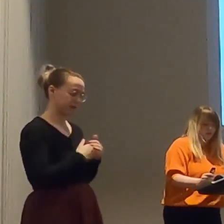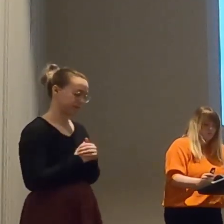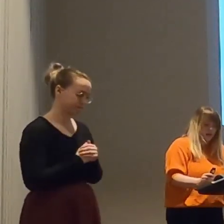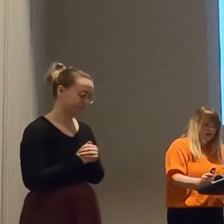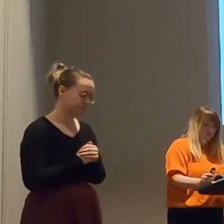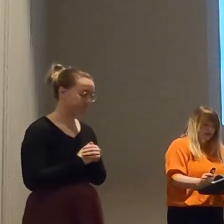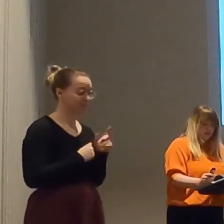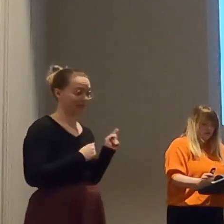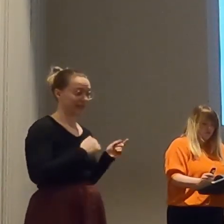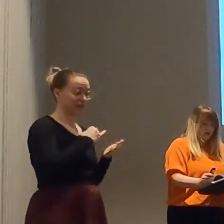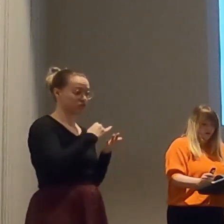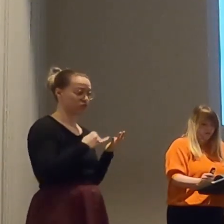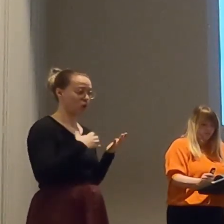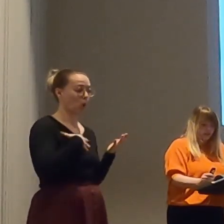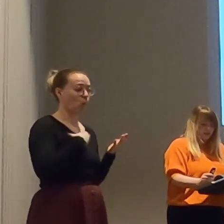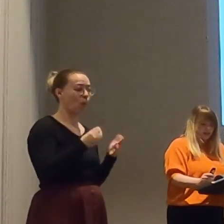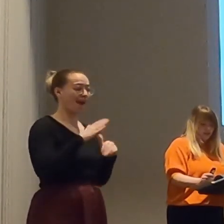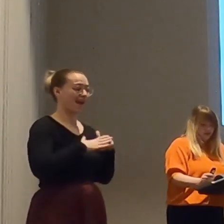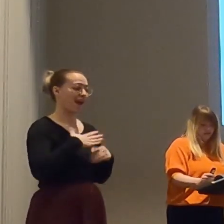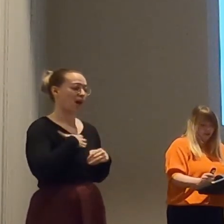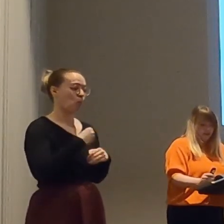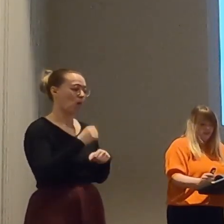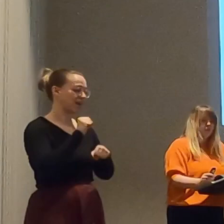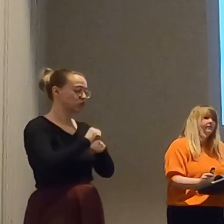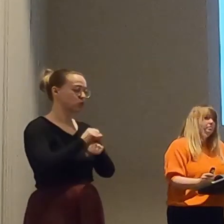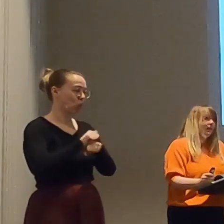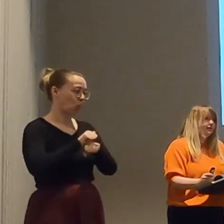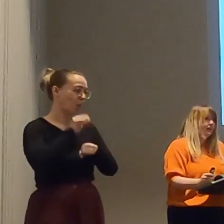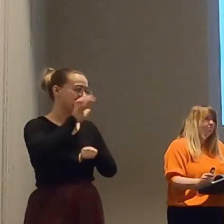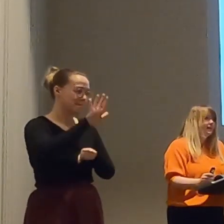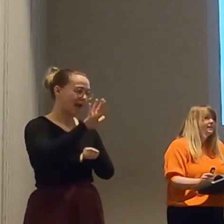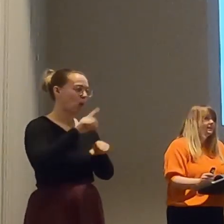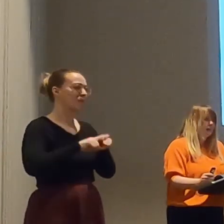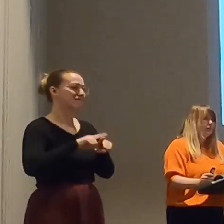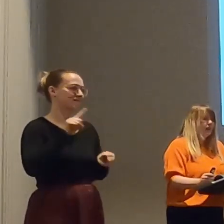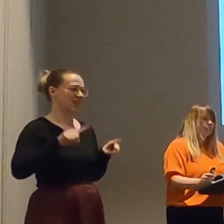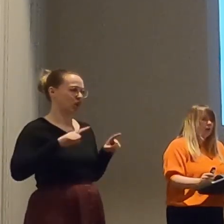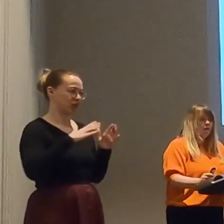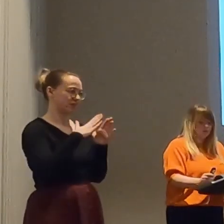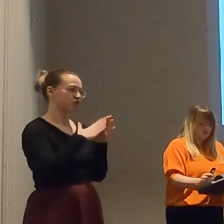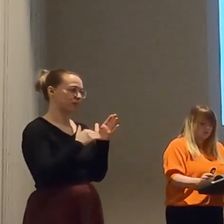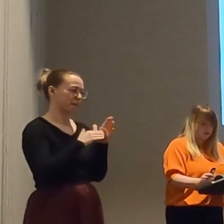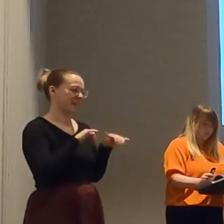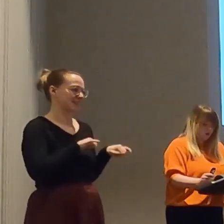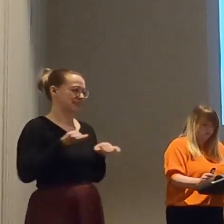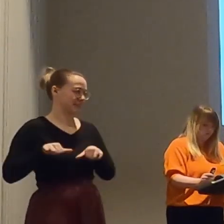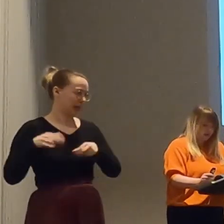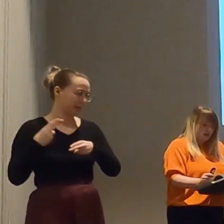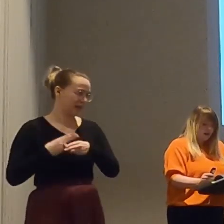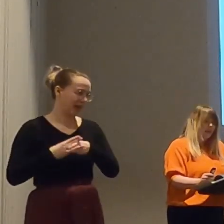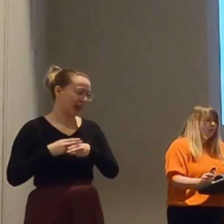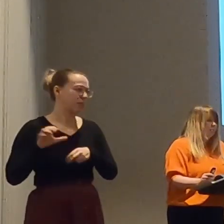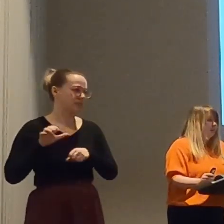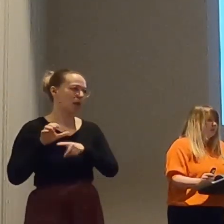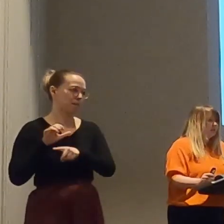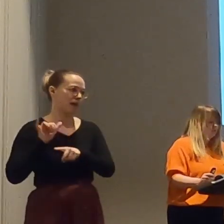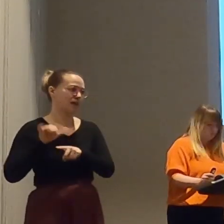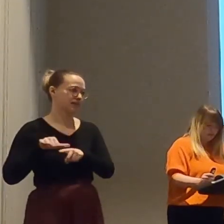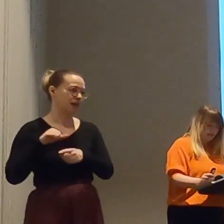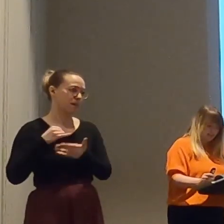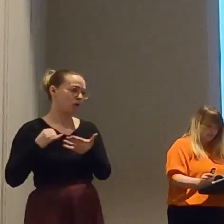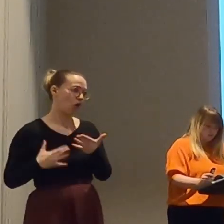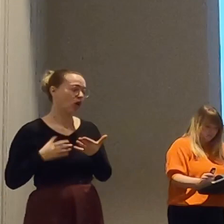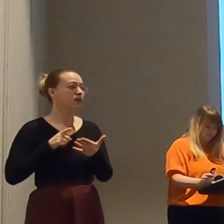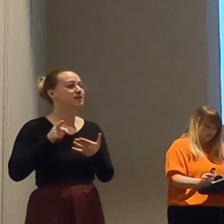This work, White on White Stone Mountain, is a line of cut variation of a painting by the same name, also done by Moore, that he produced